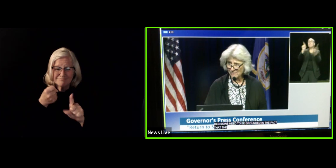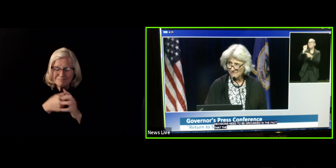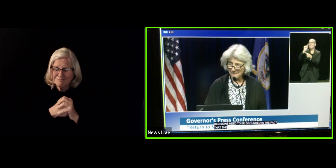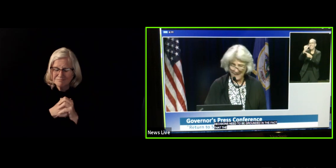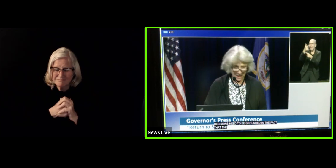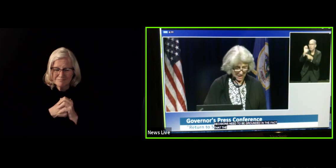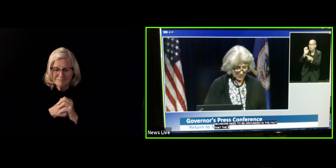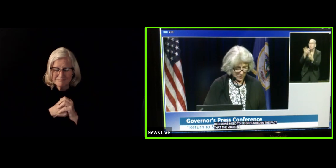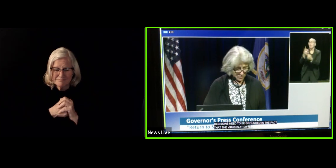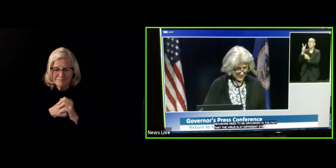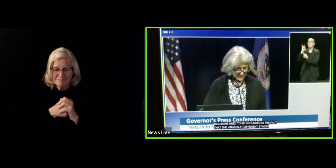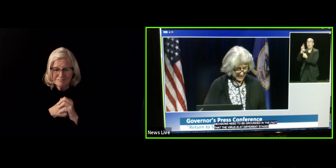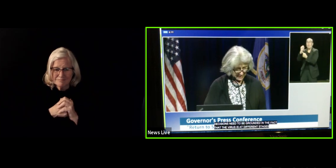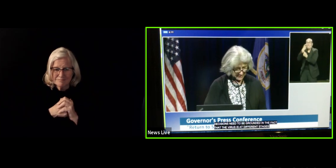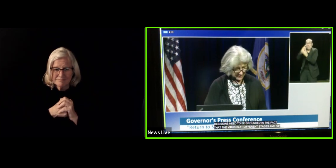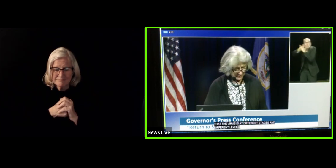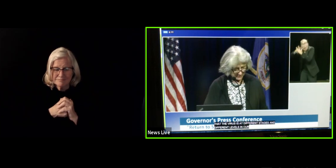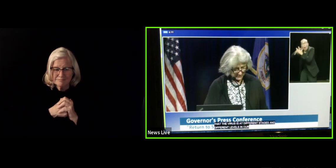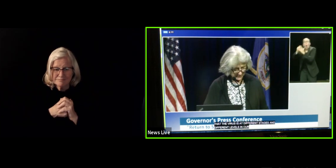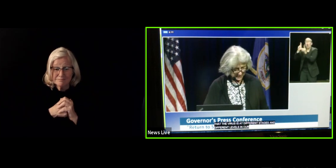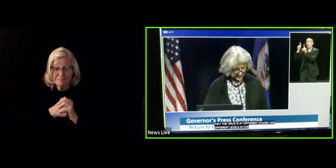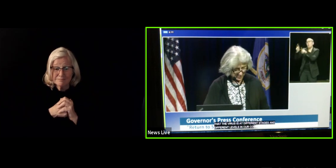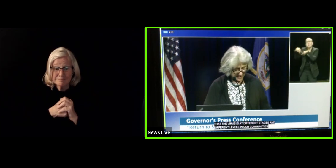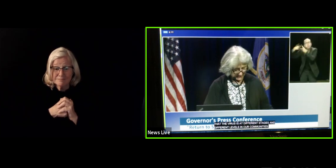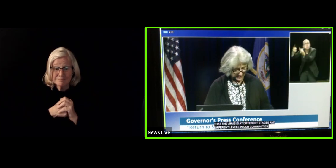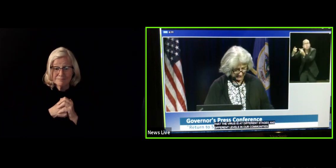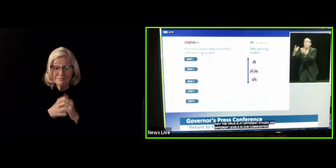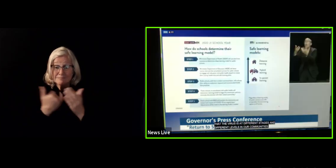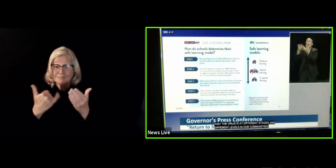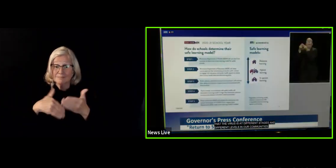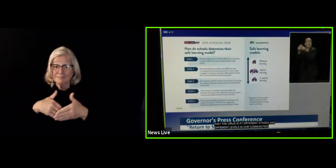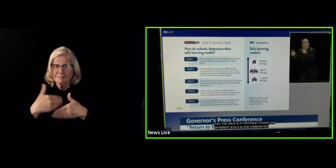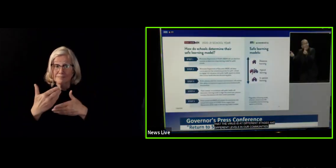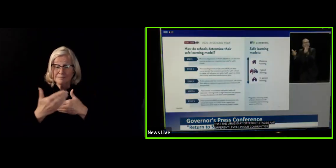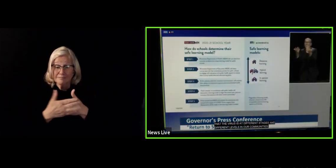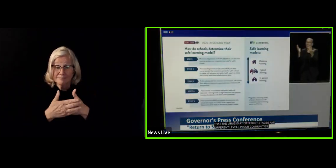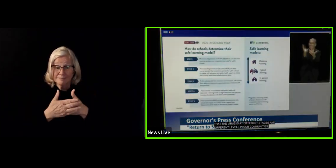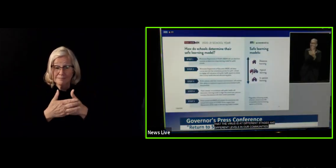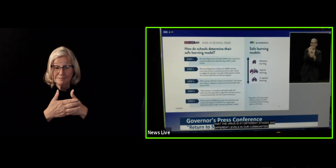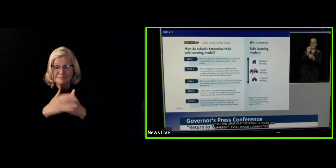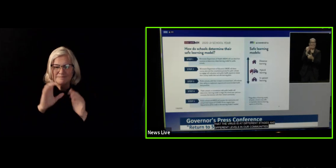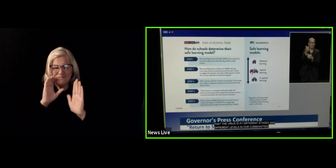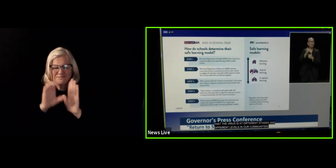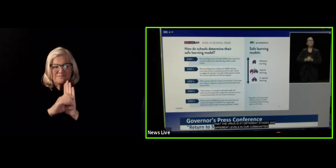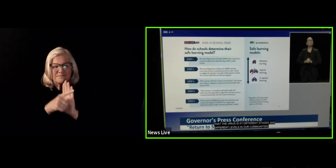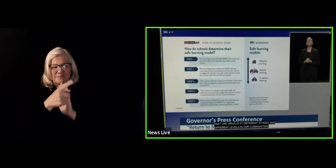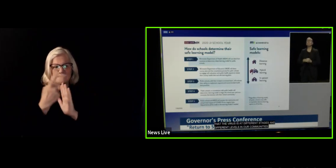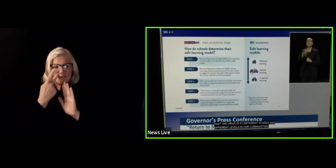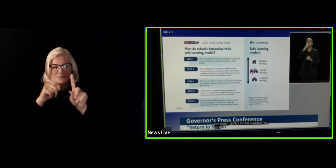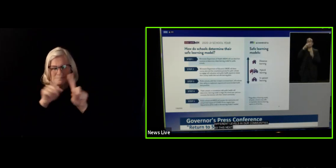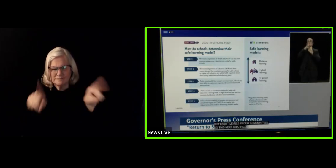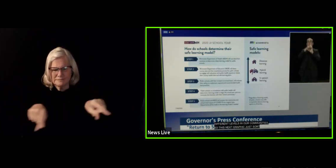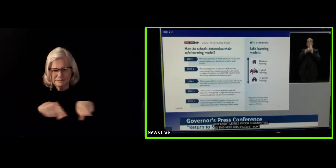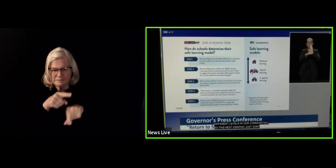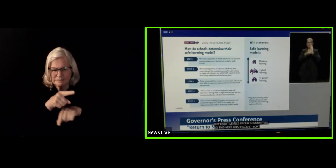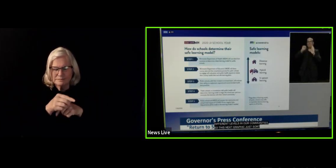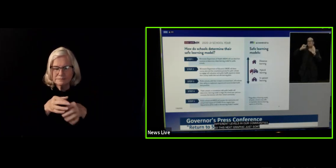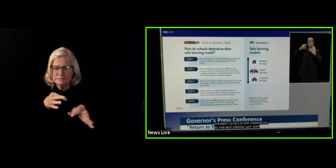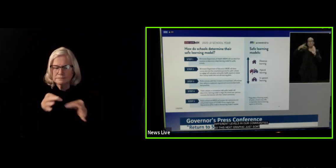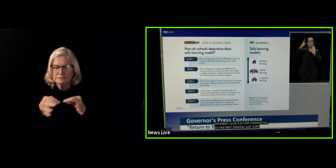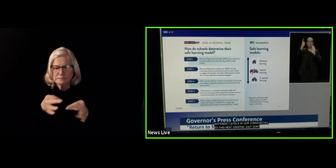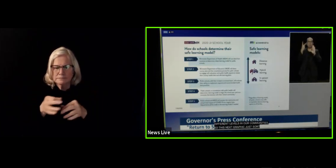communities. So this next graphic just sort of lays out the steps in this